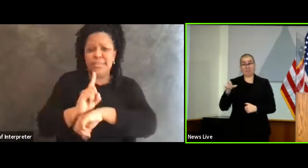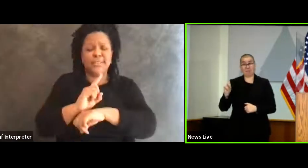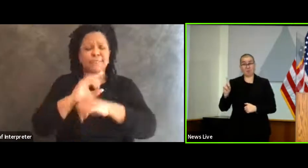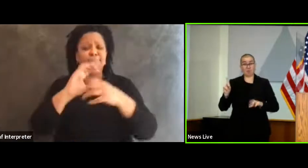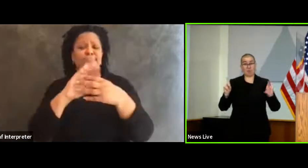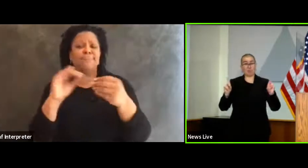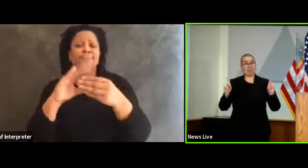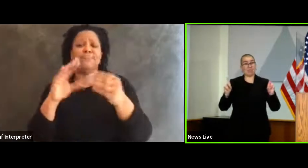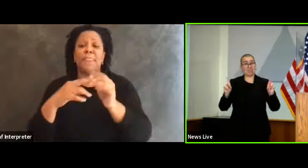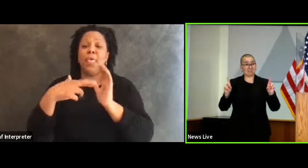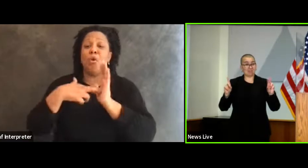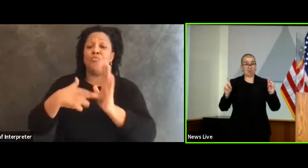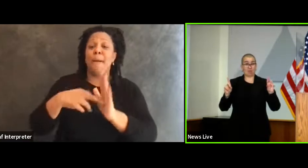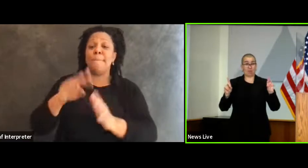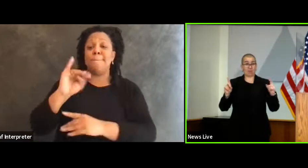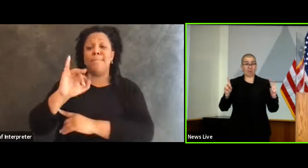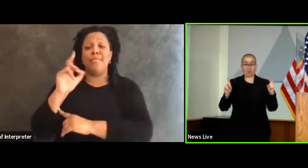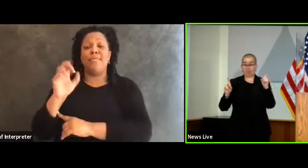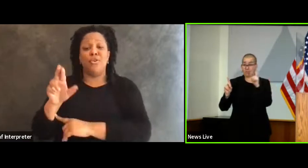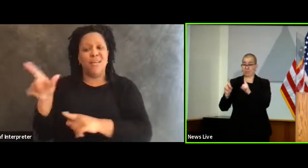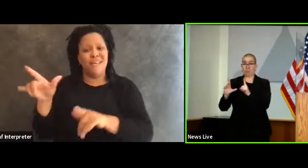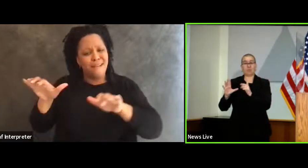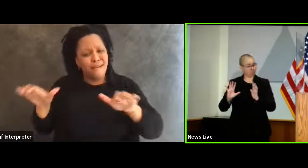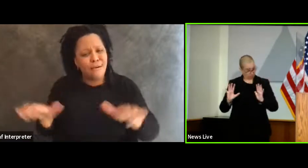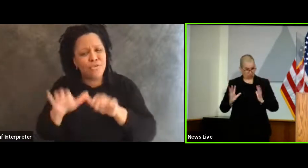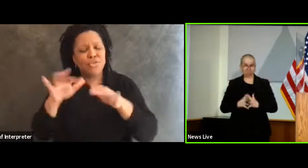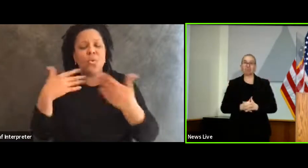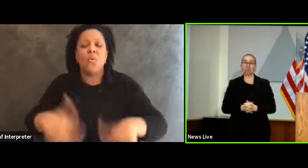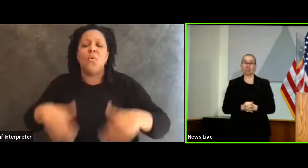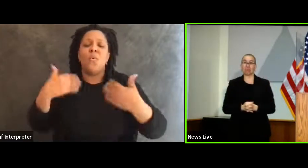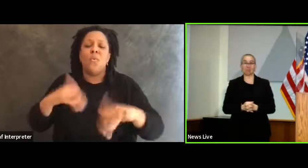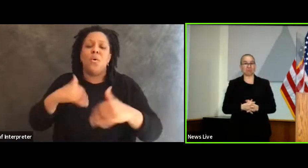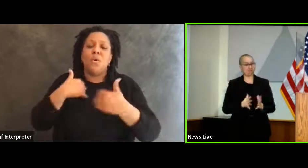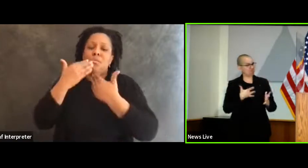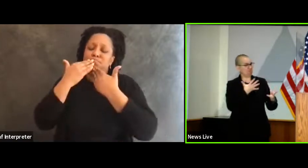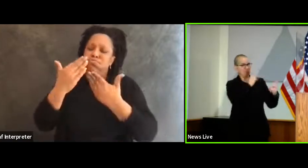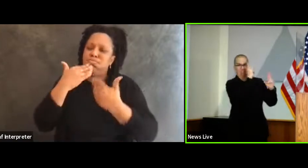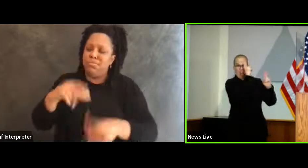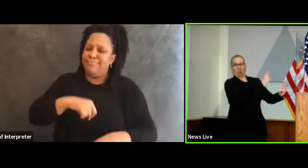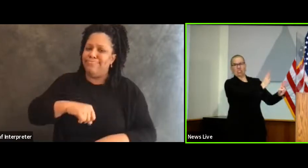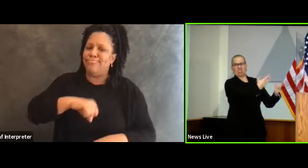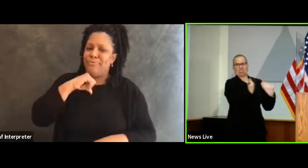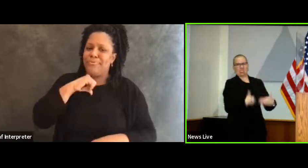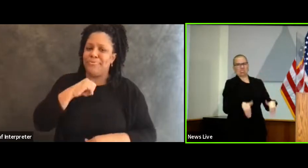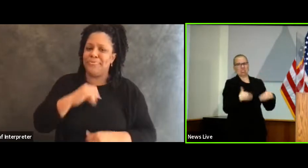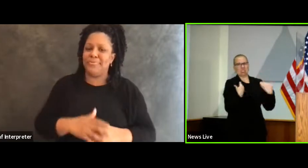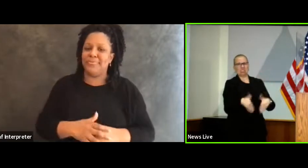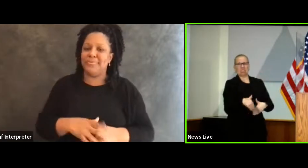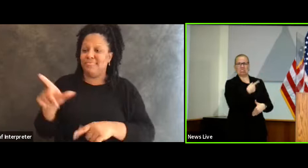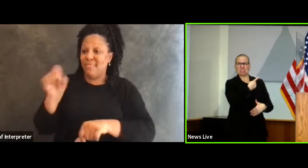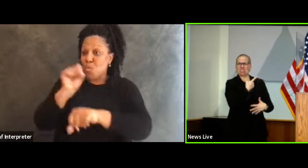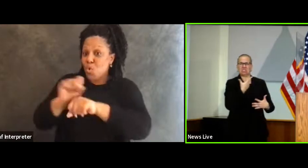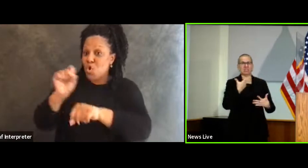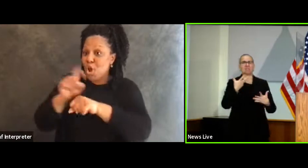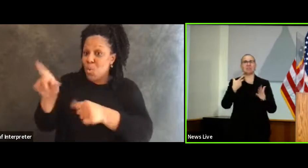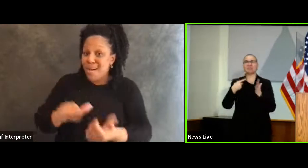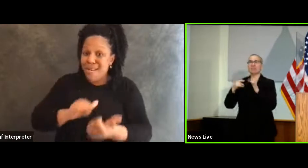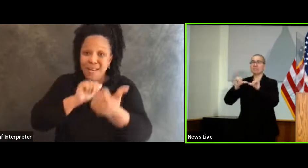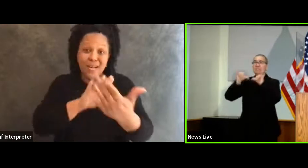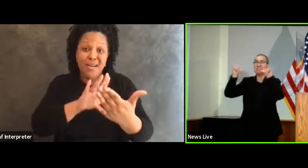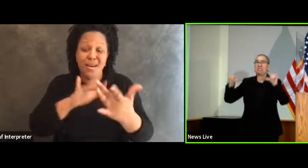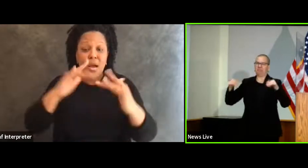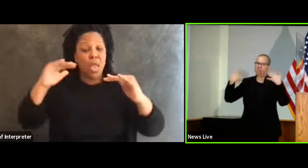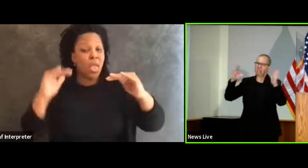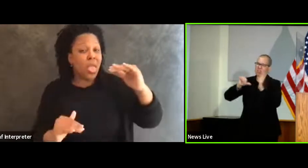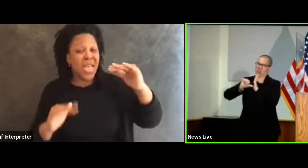today are admirable. The work of addressing systemic inequities within our communities and improving our systems of